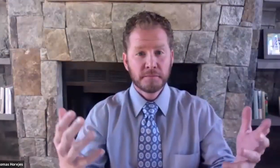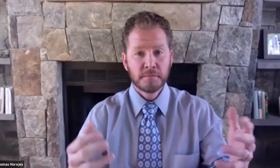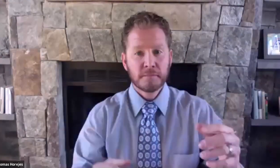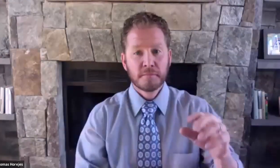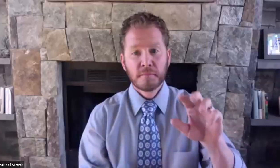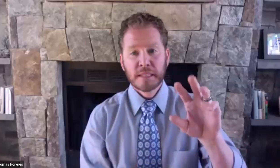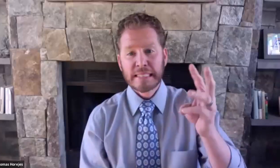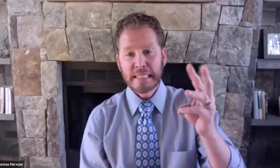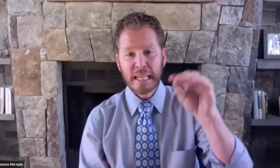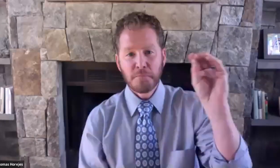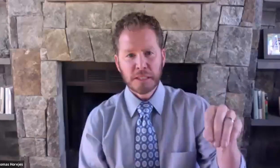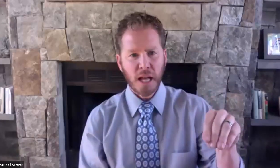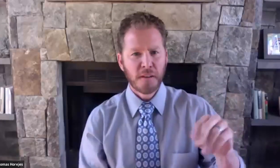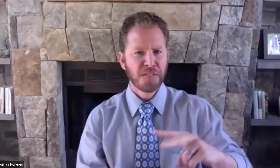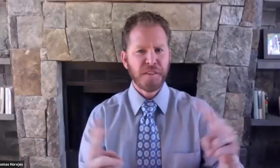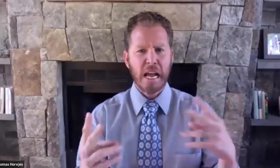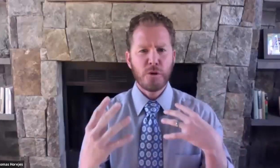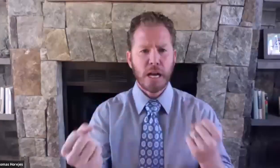All right, here are our results.